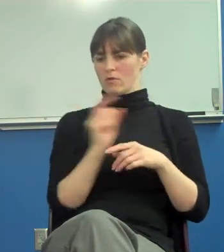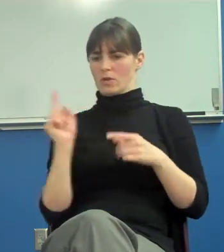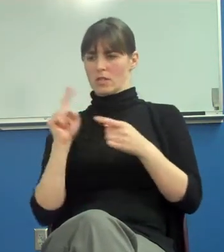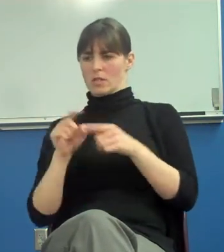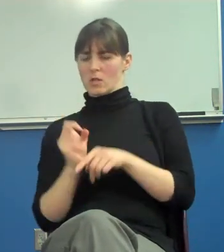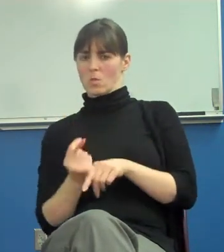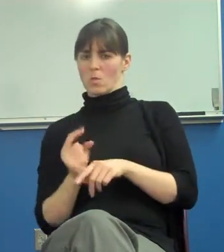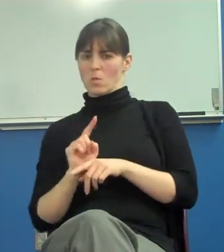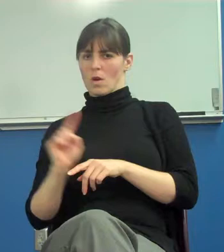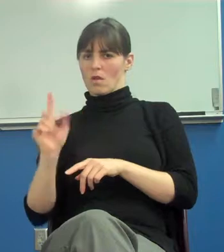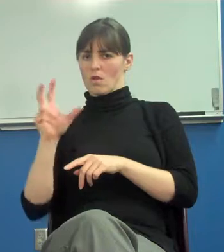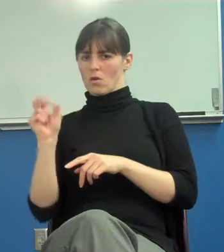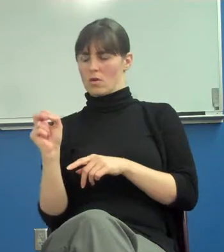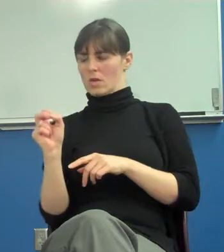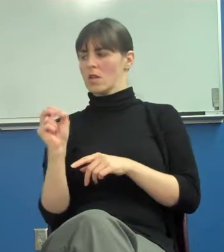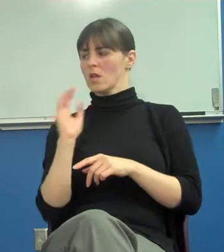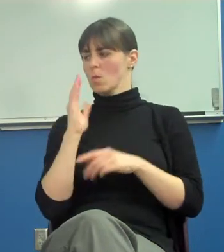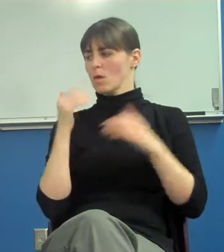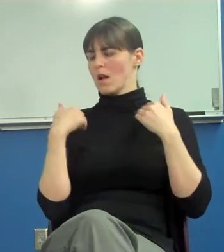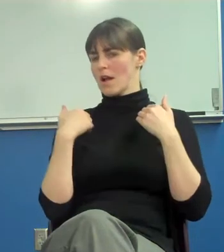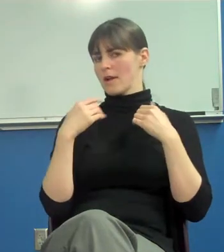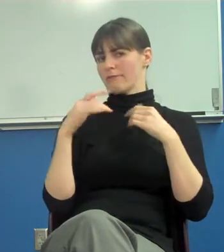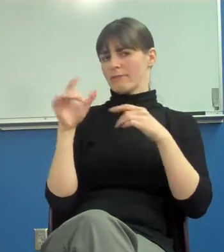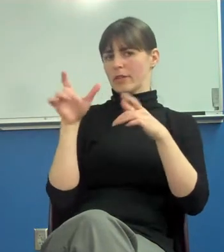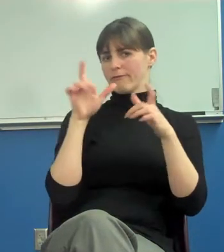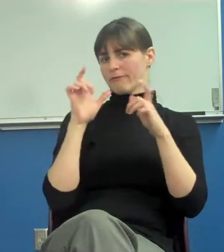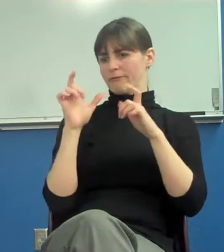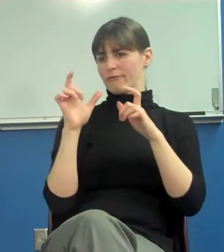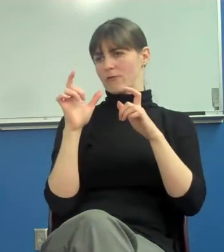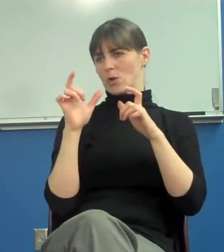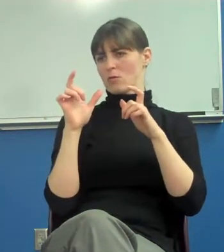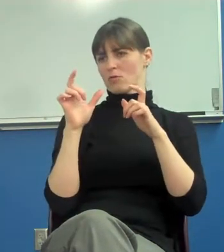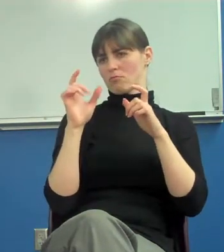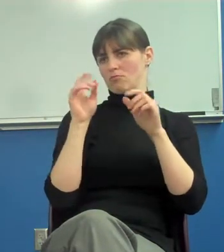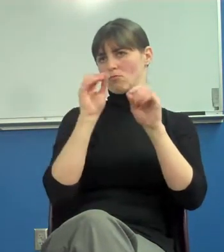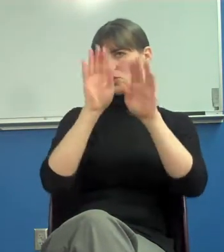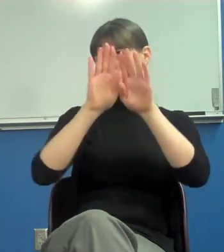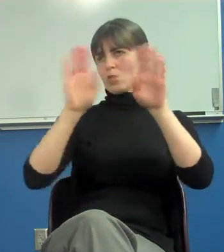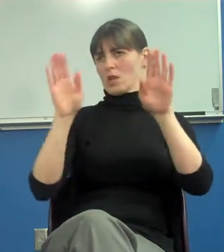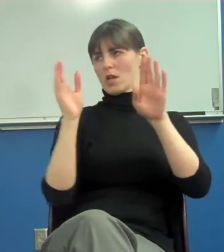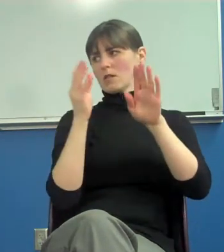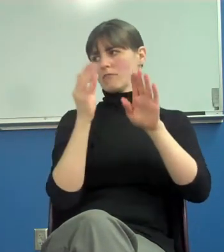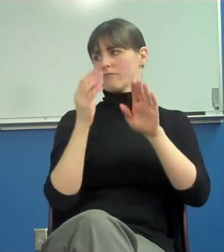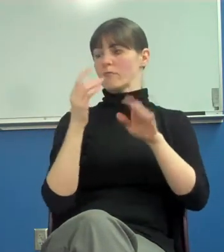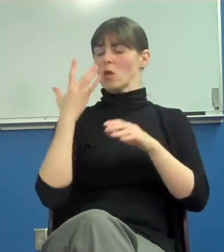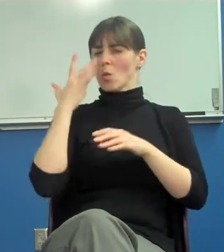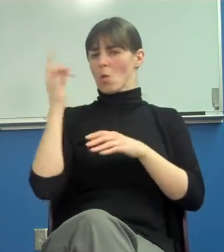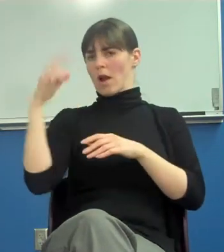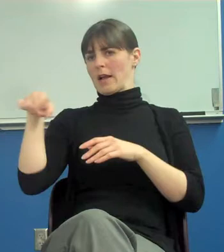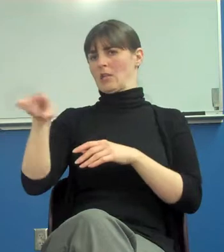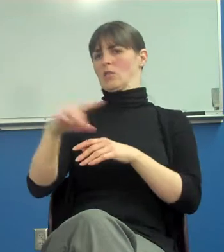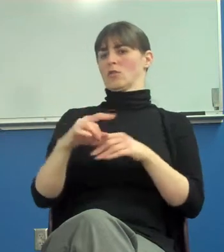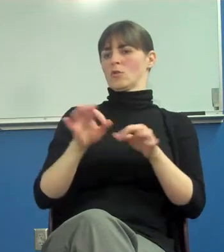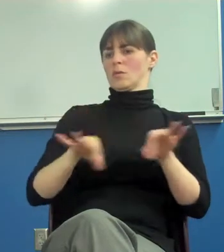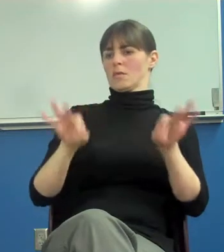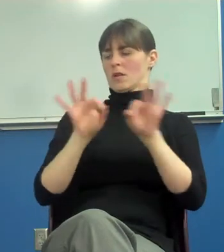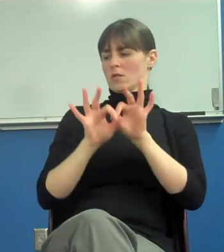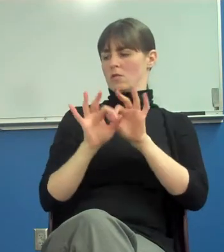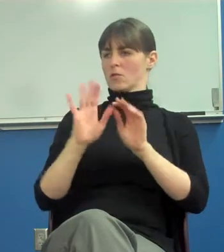the photo screen and a board that shows a message about why you matter, basically like